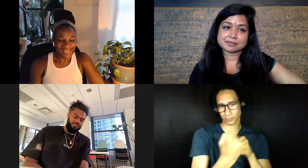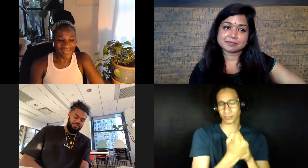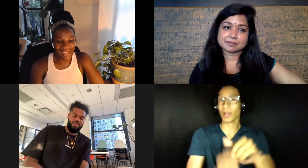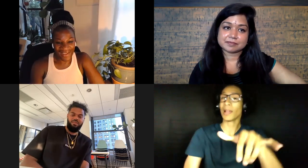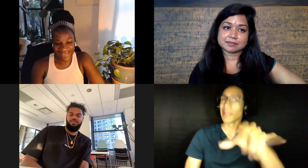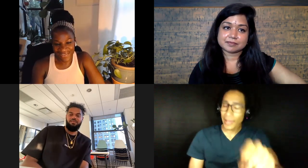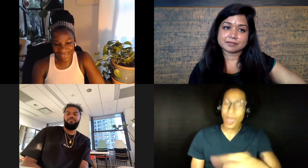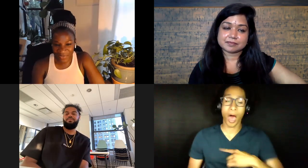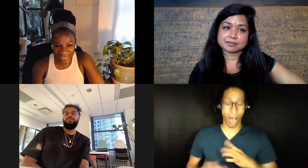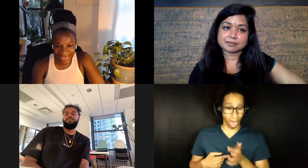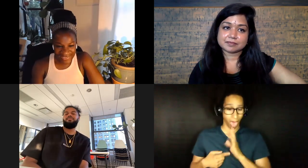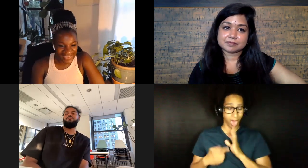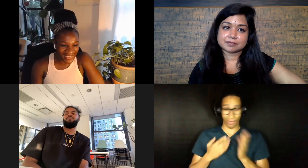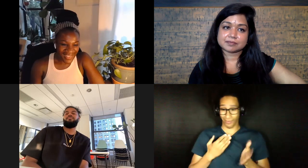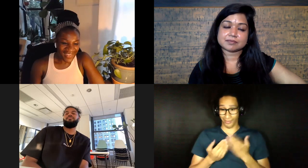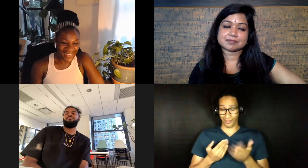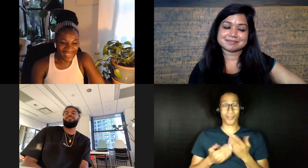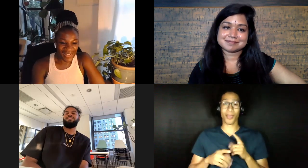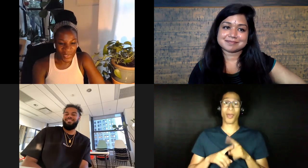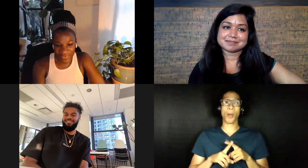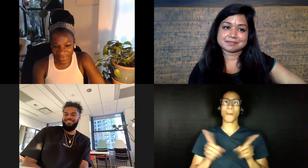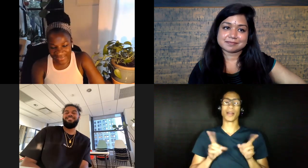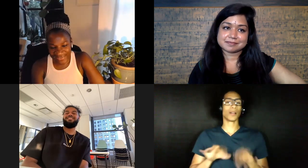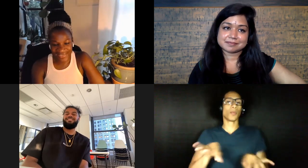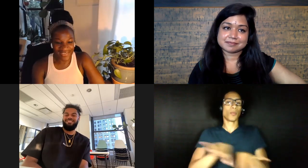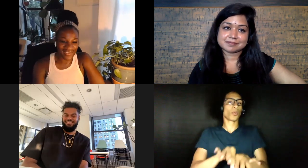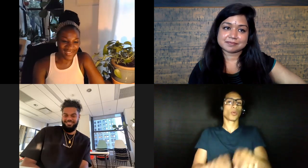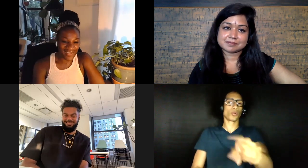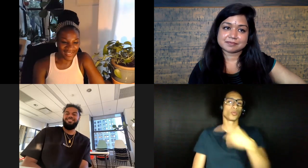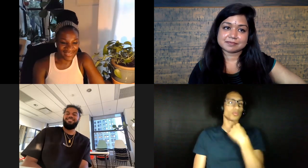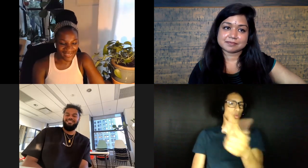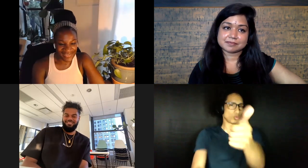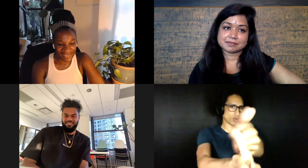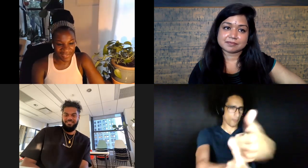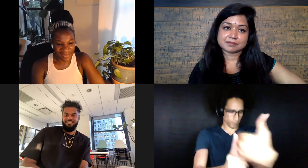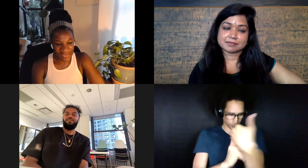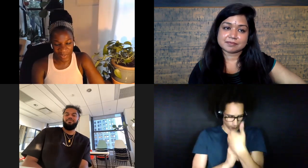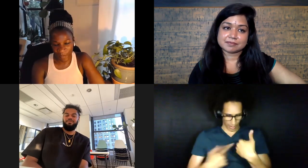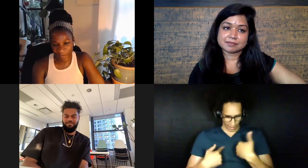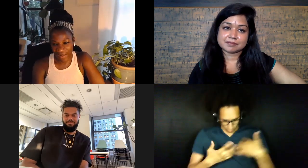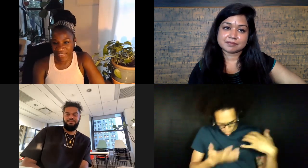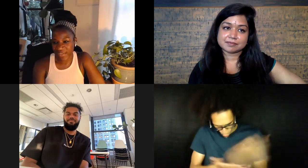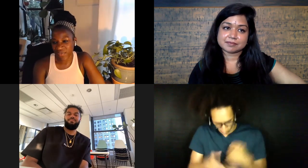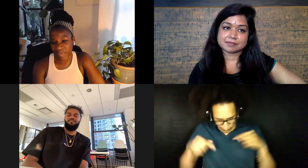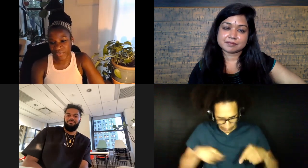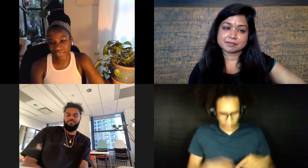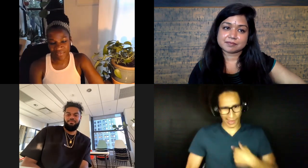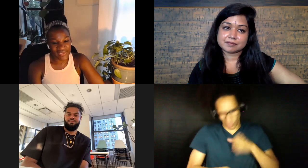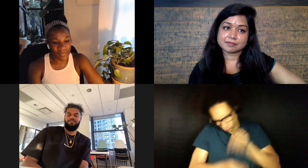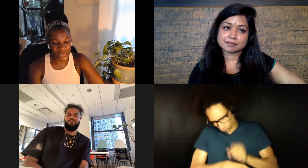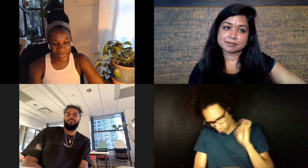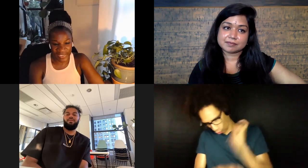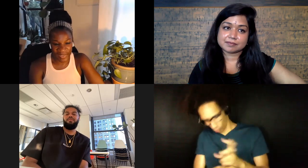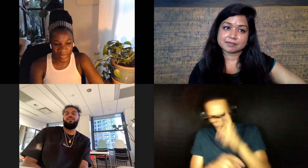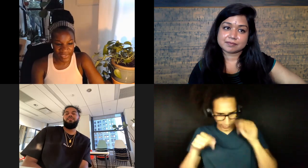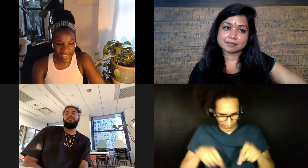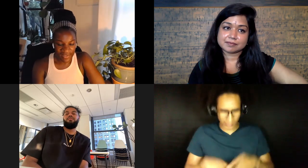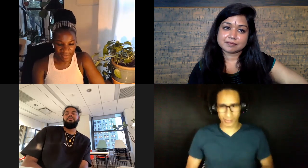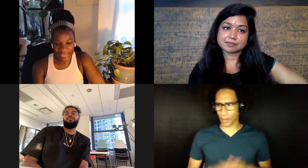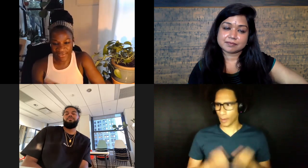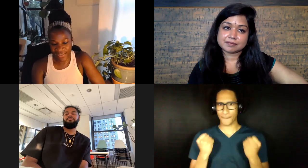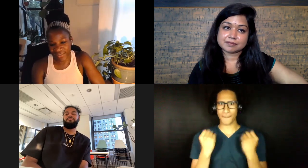community because, it all started there. And, I've done some things, there was like Indo-Guyanese